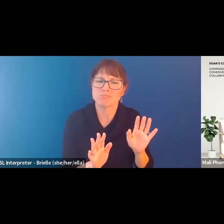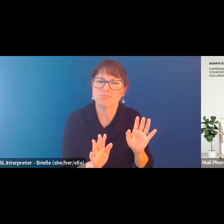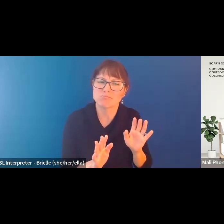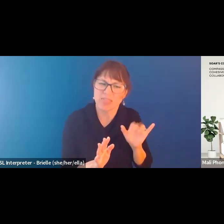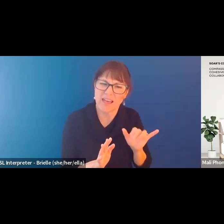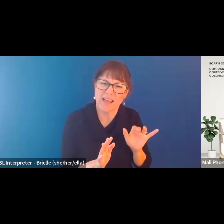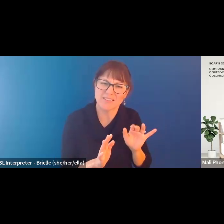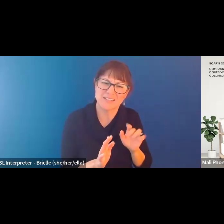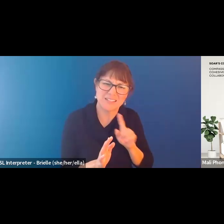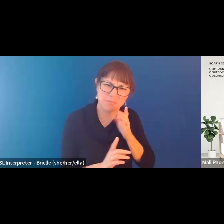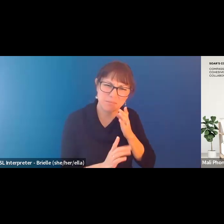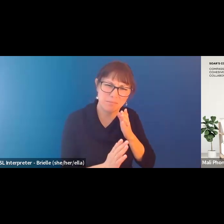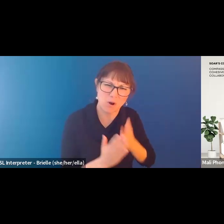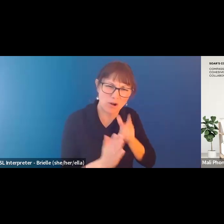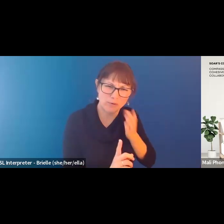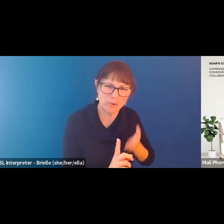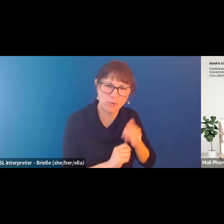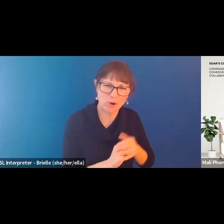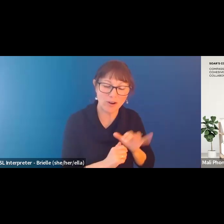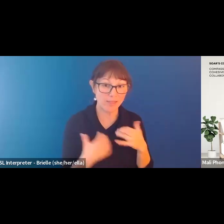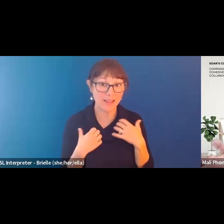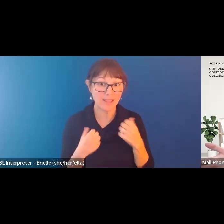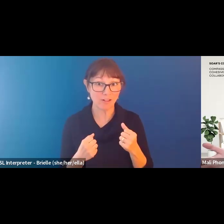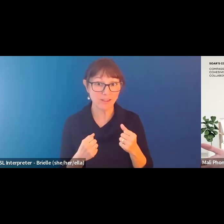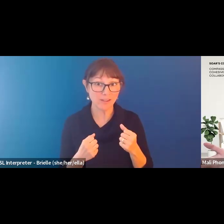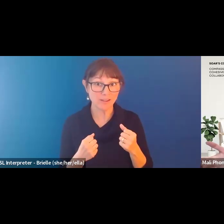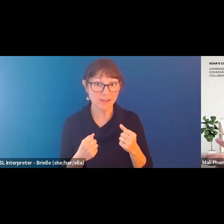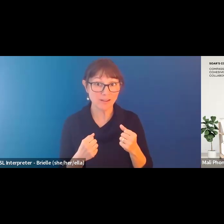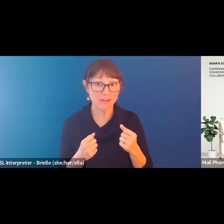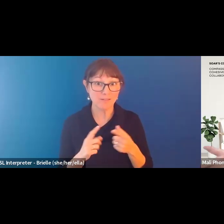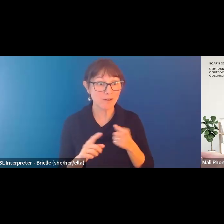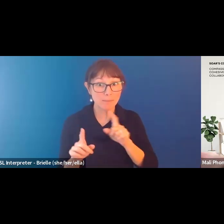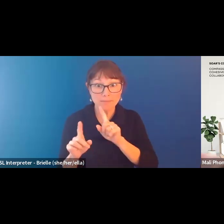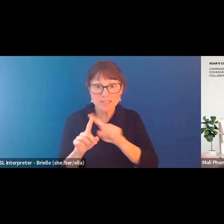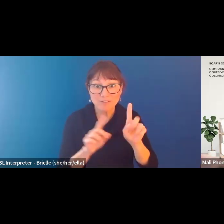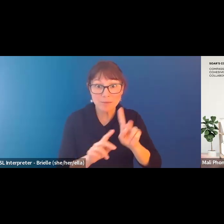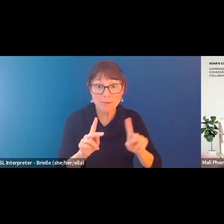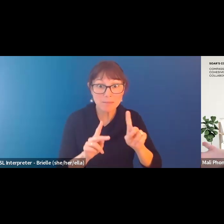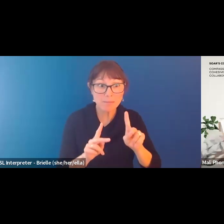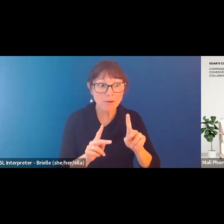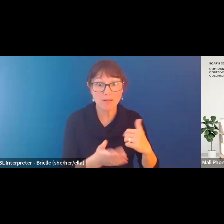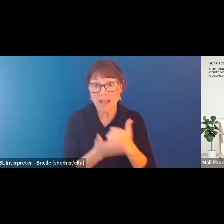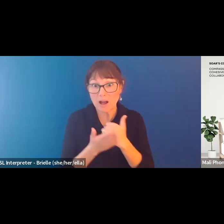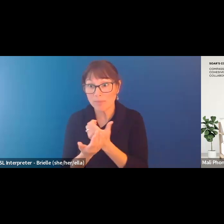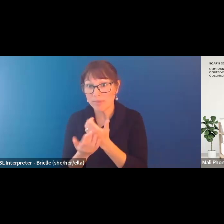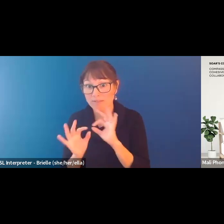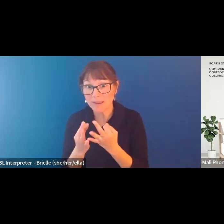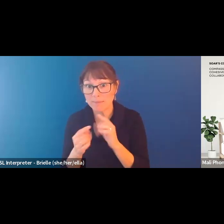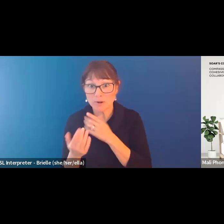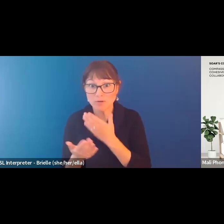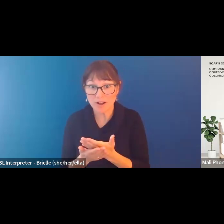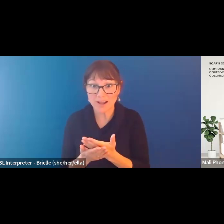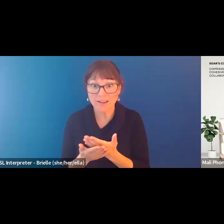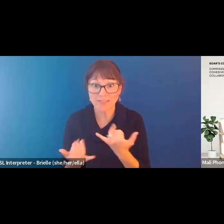And the healing did not come alone. It came from the form of compassionate souls who saved our families' lives when we arrived in this